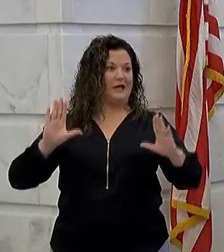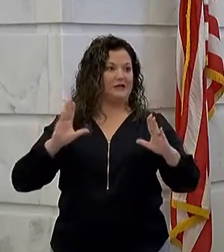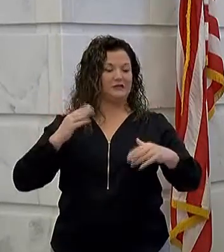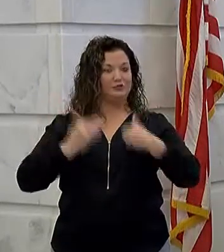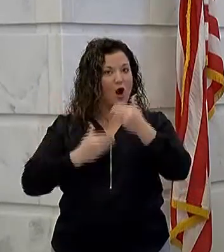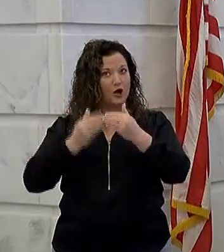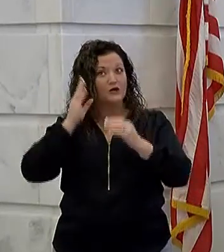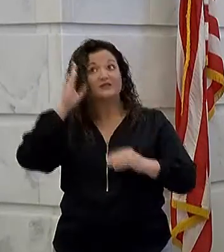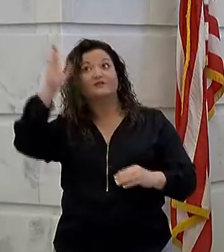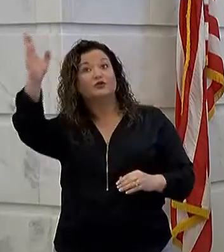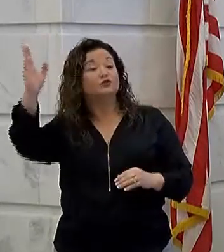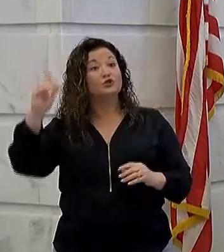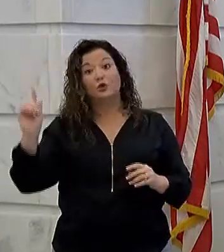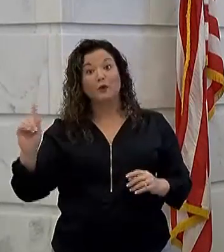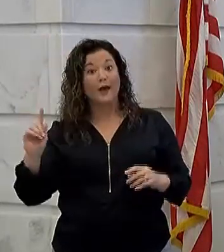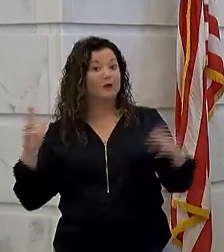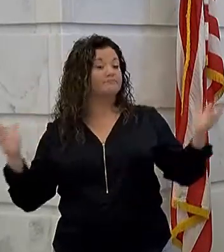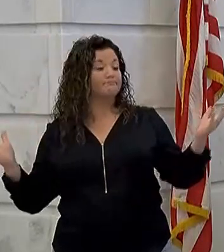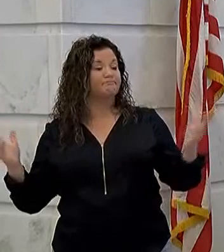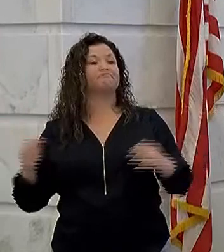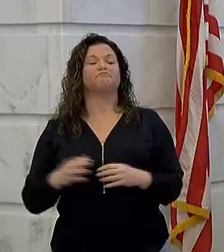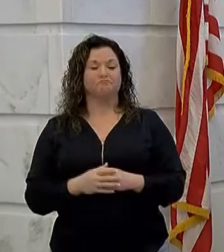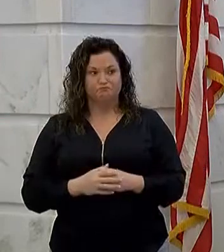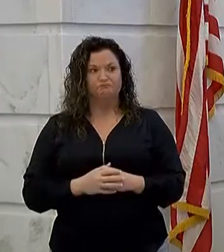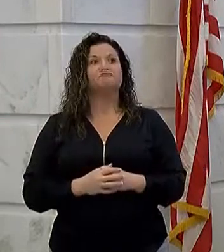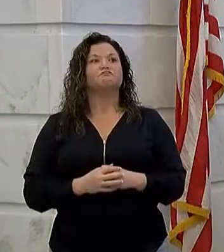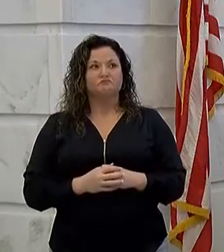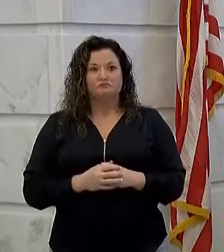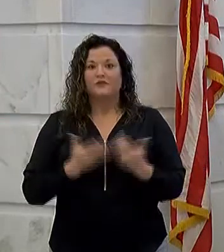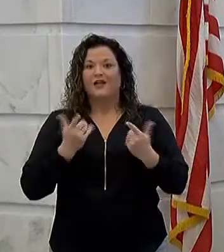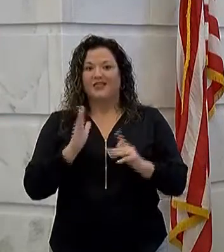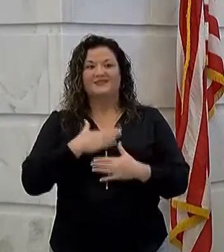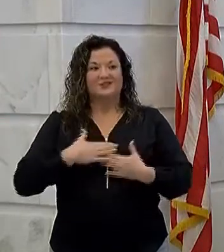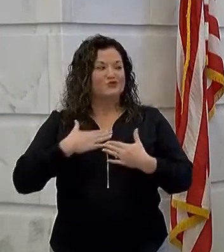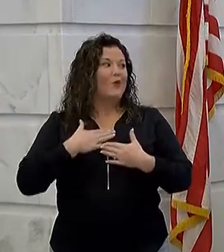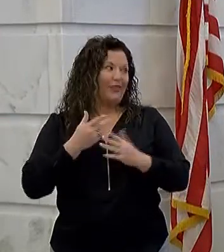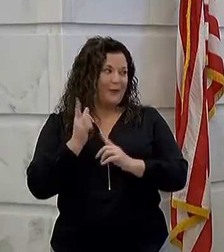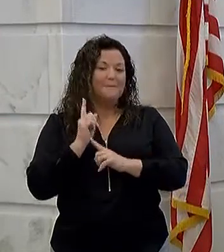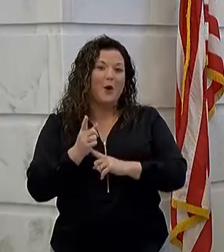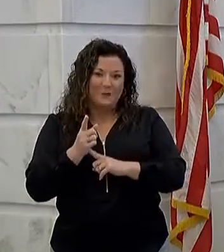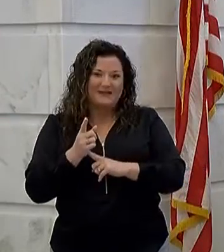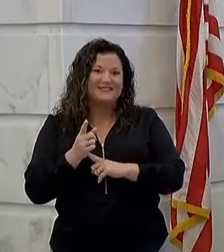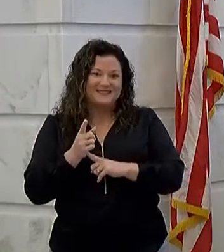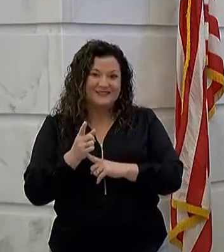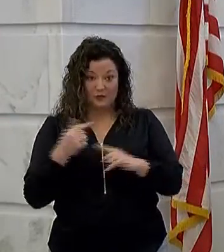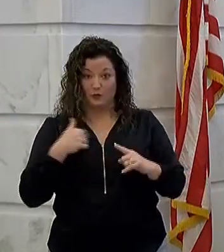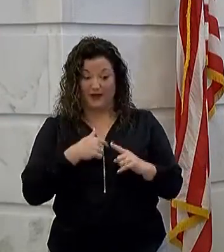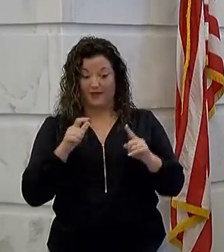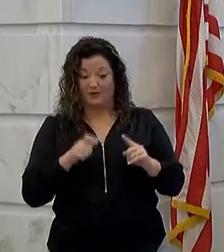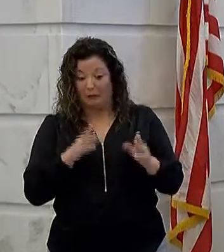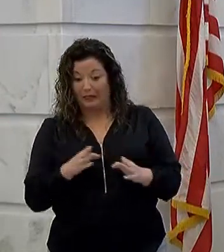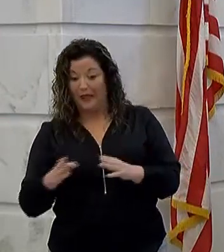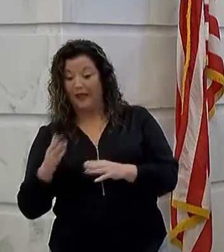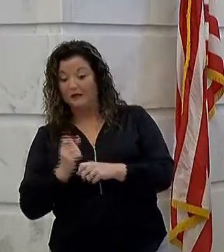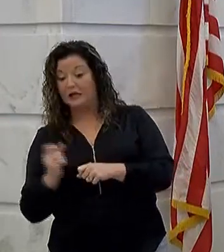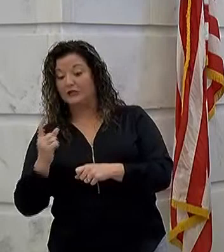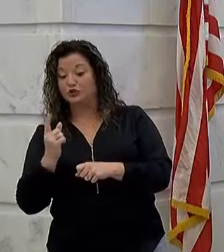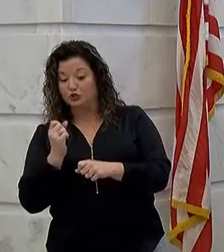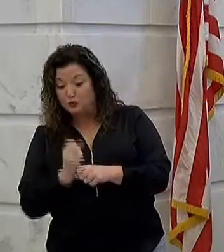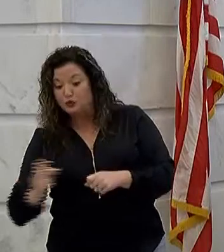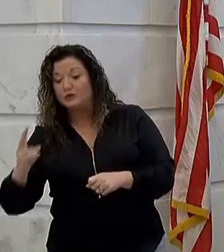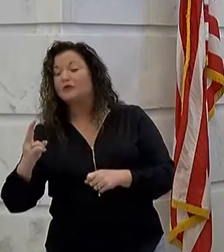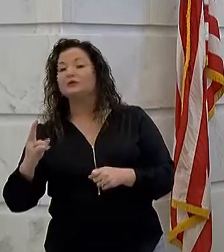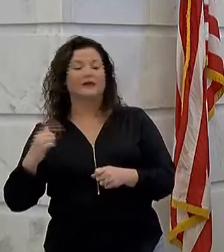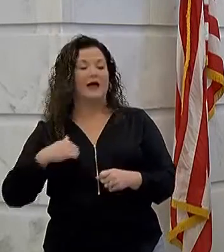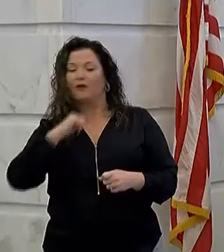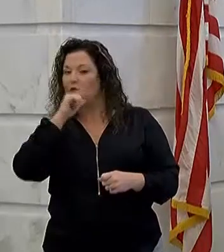to the future, as to where it goes, let's enjoy this moment. We've got a plan out for the next couple of years. I don't